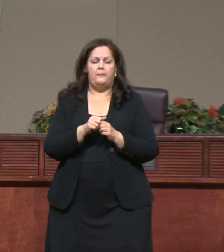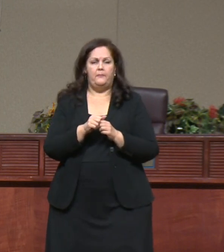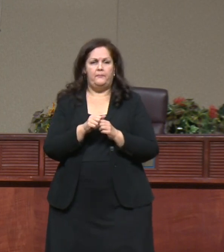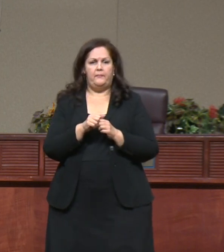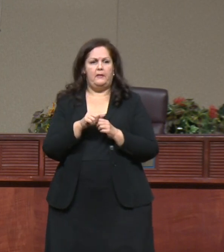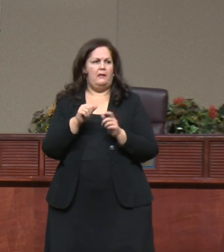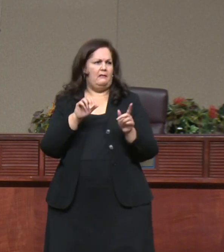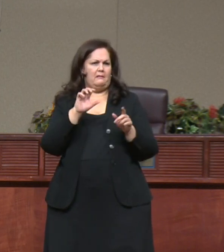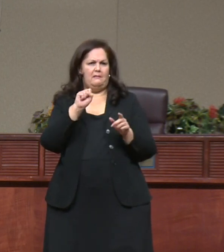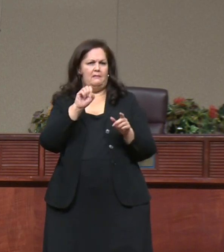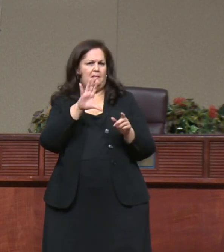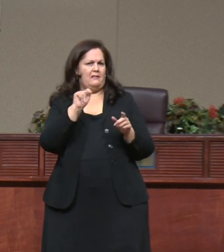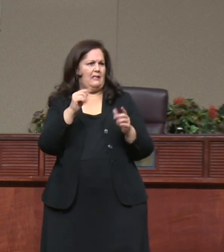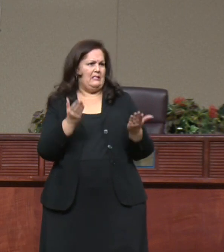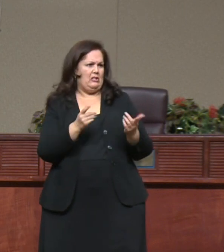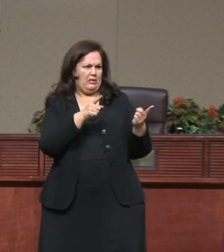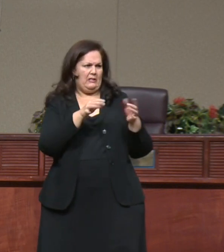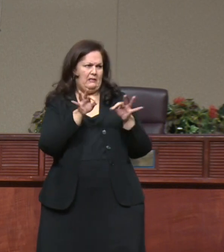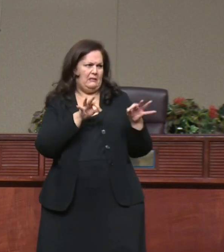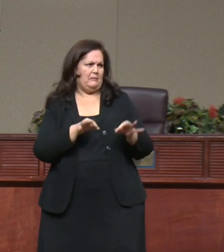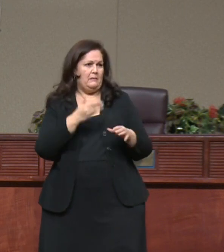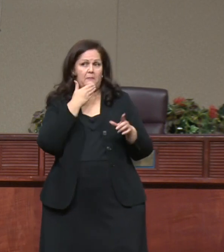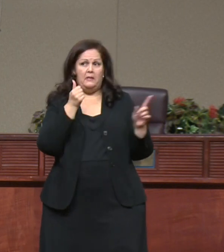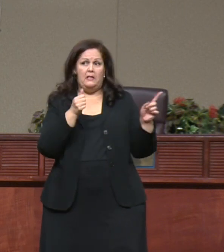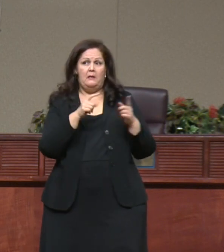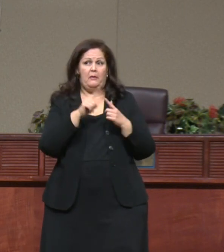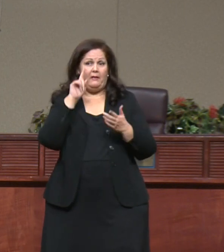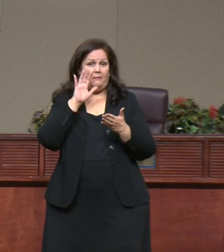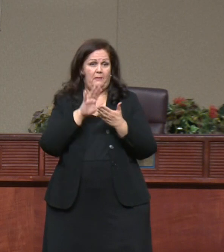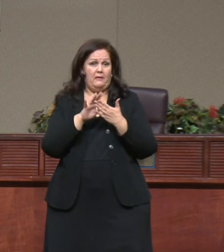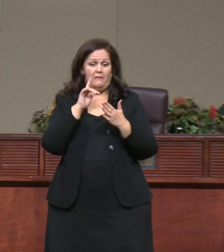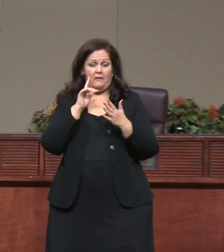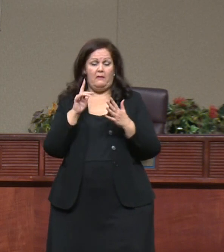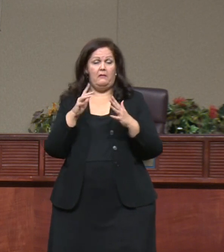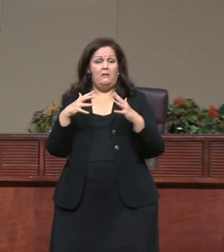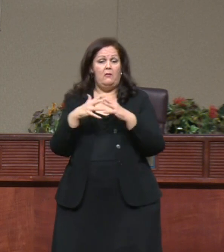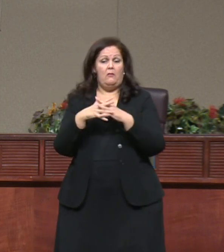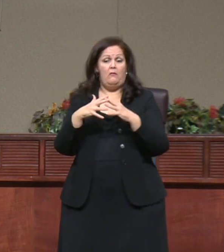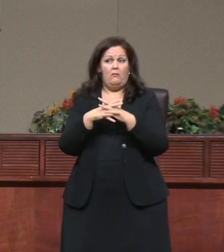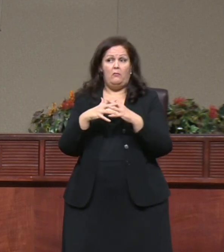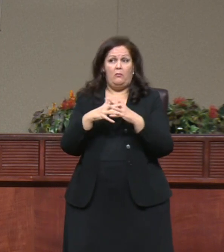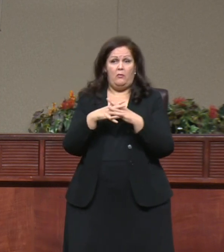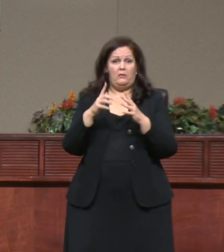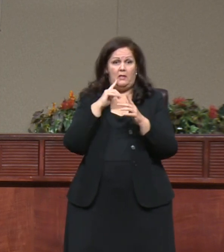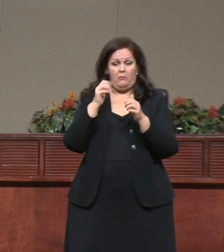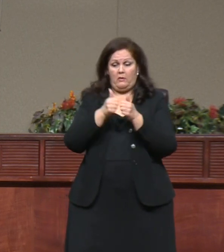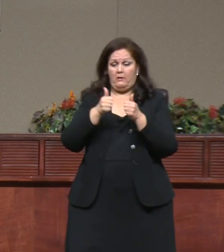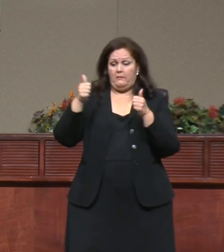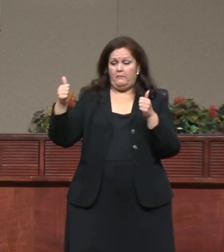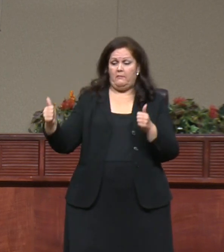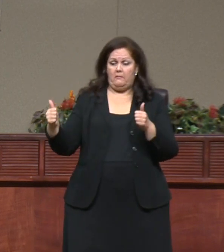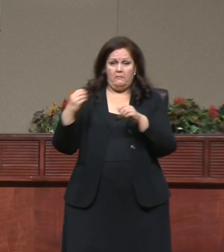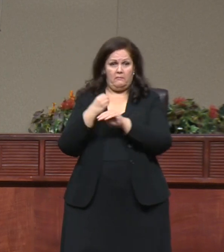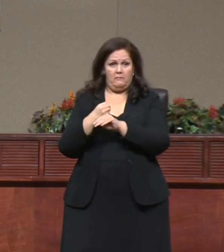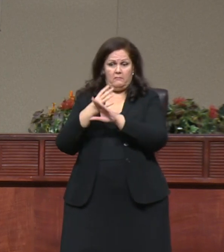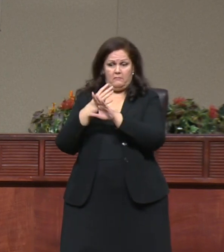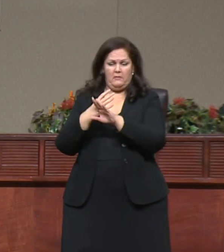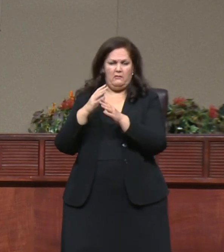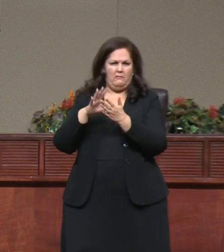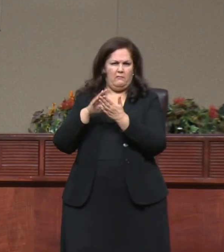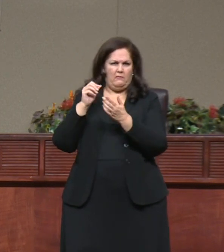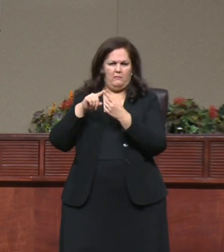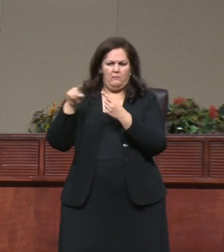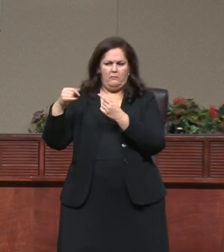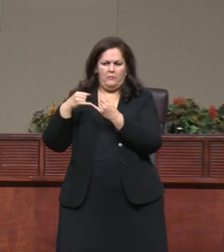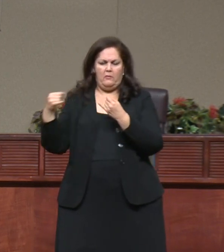is here, he could talk better, but I believe that the football players were placed on distance learning. They would be tested prior